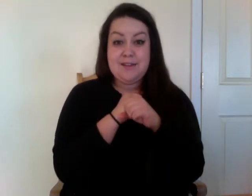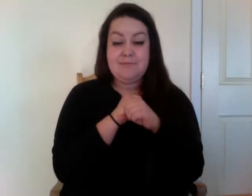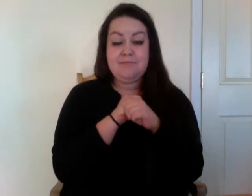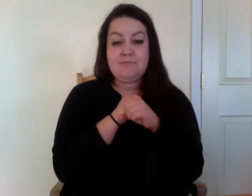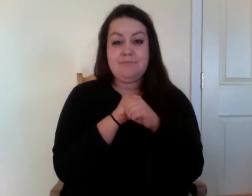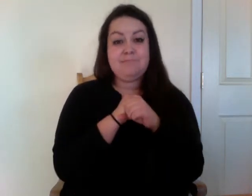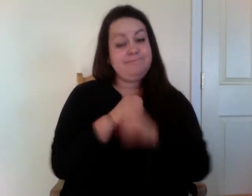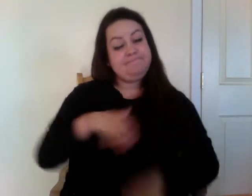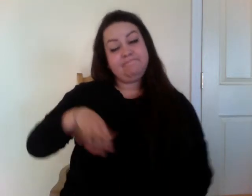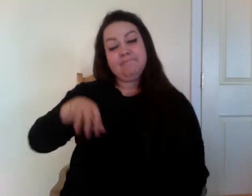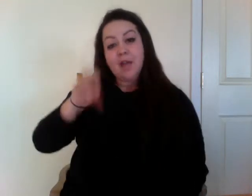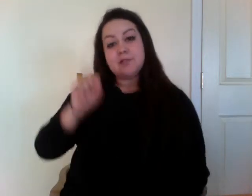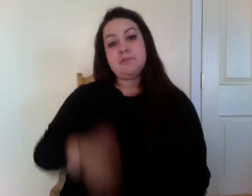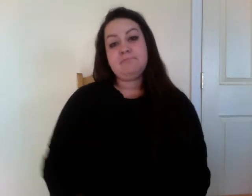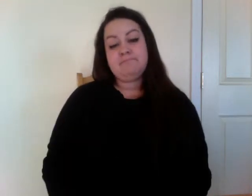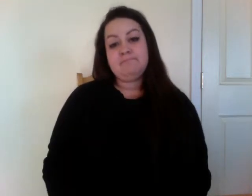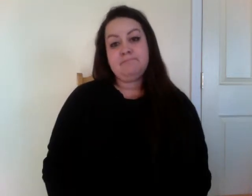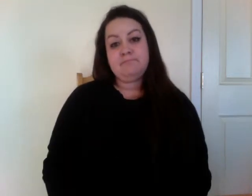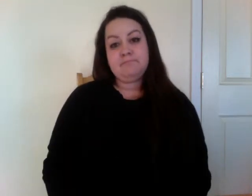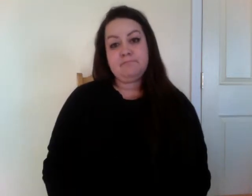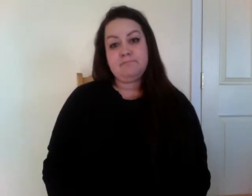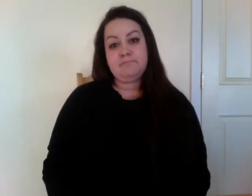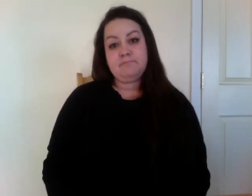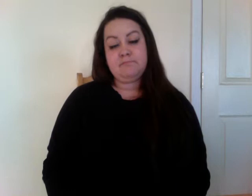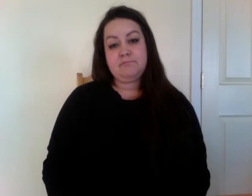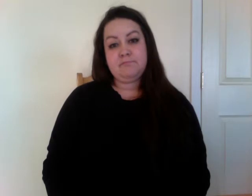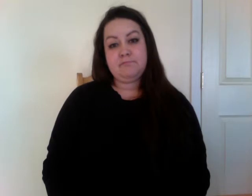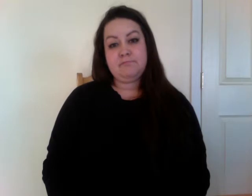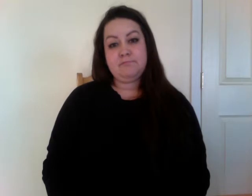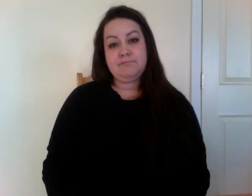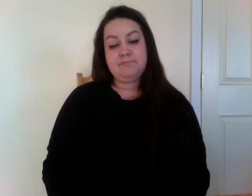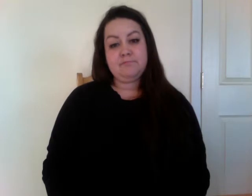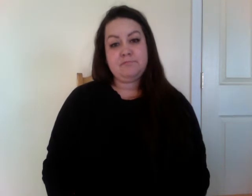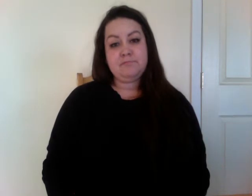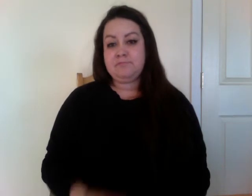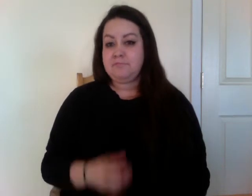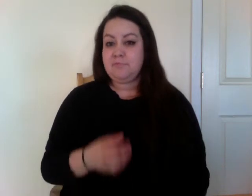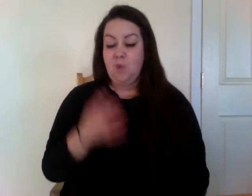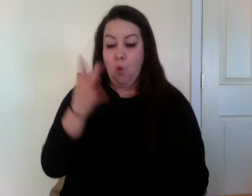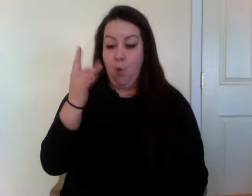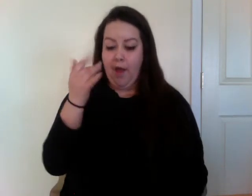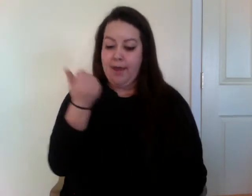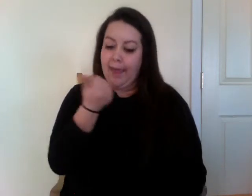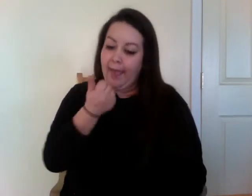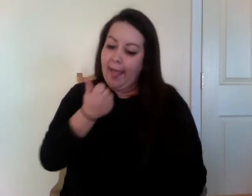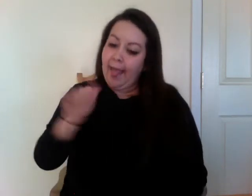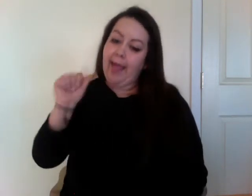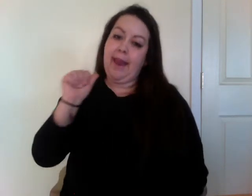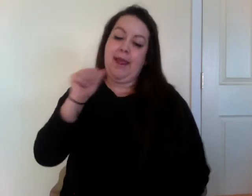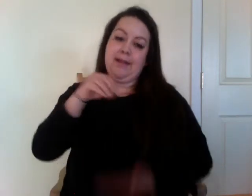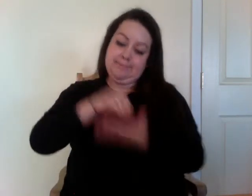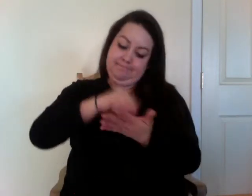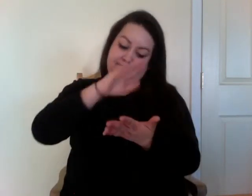And the answer is yes, because it's any record maintained by the institution, the